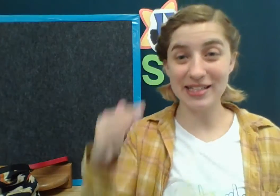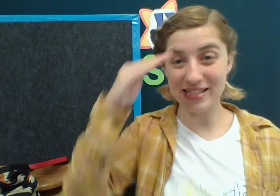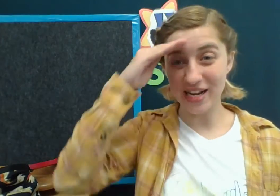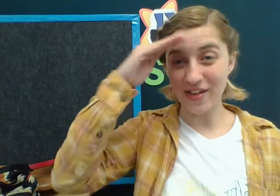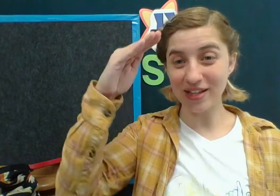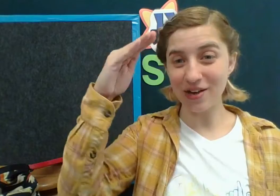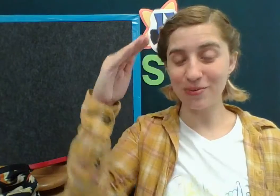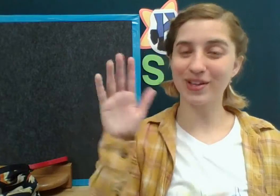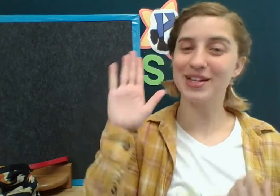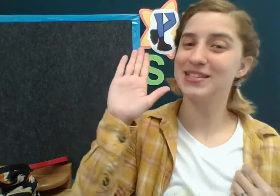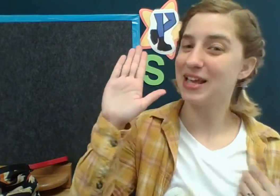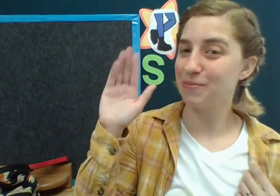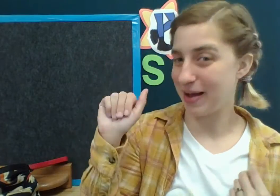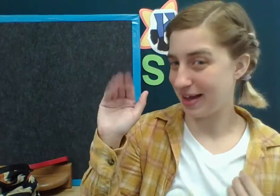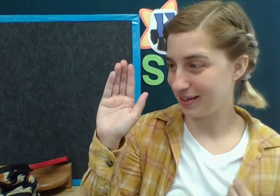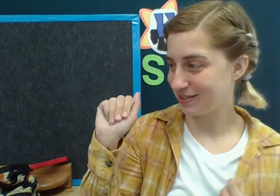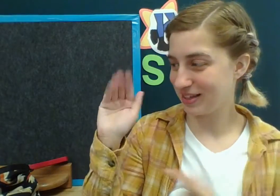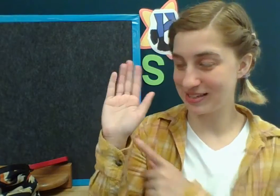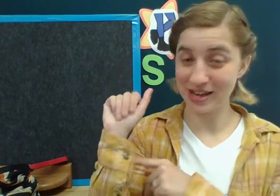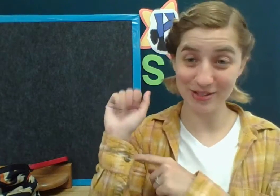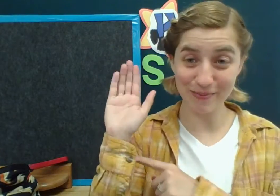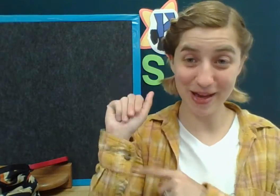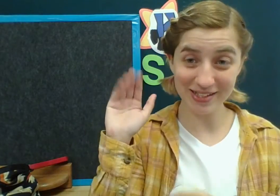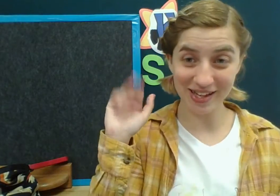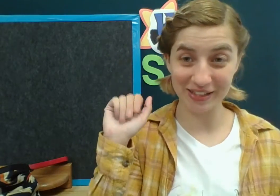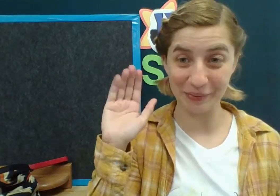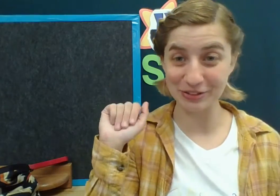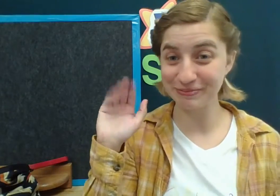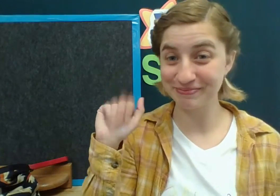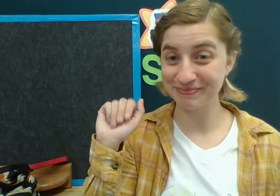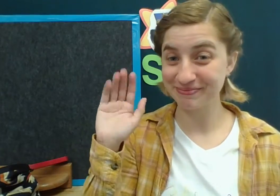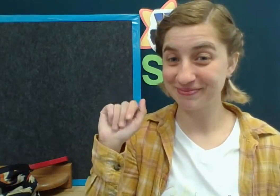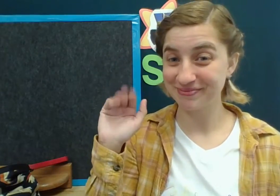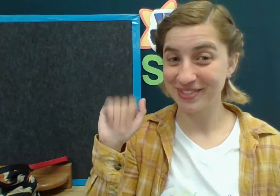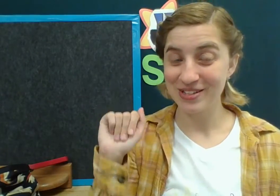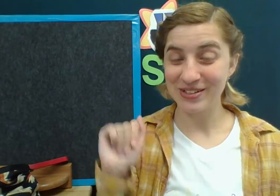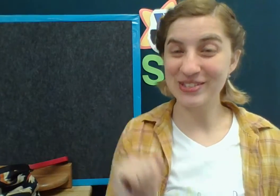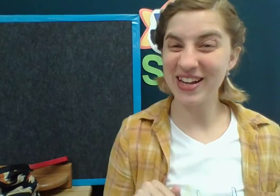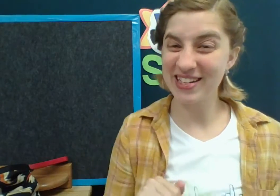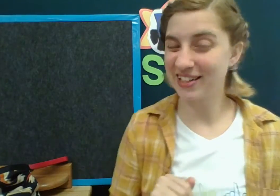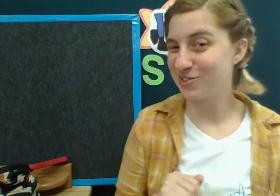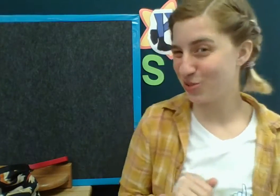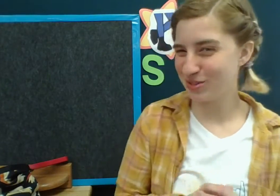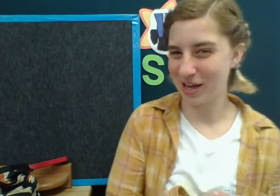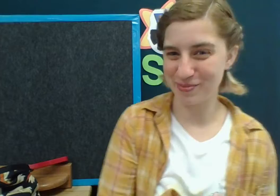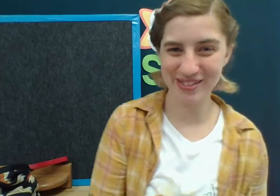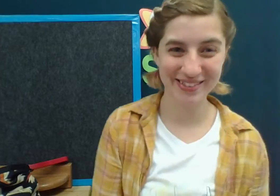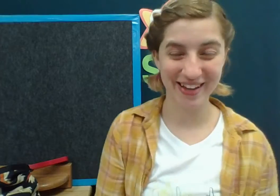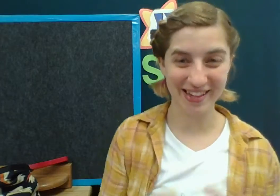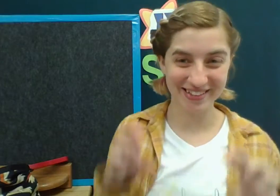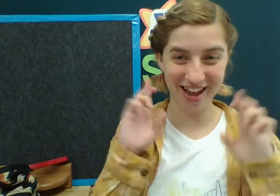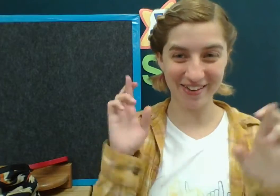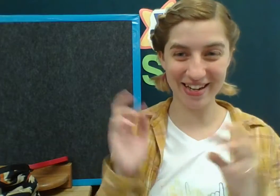is instead of hello, we're gonna say goodbye. And this is how you say bye in sign language. So let's go ahead and sing this two times. Okay, are you